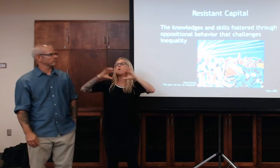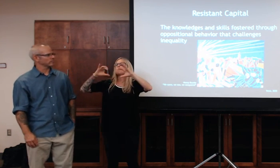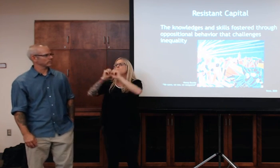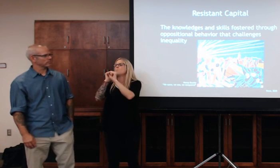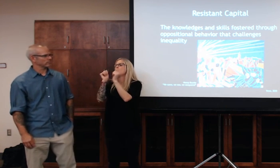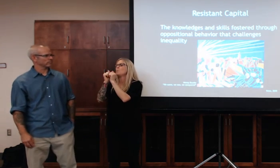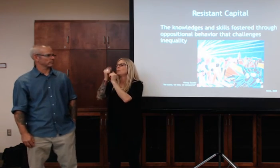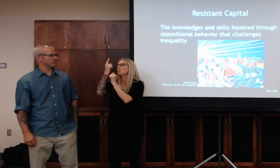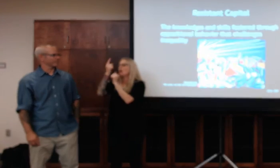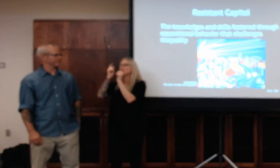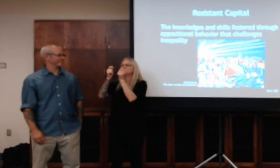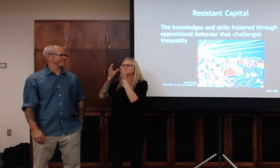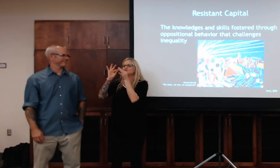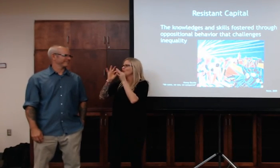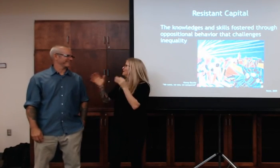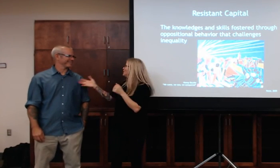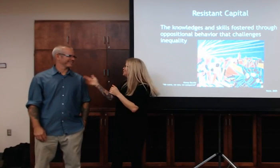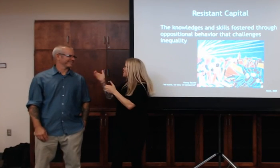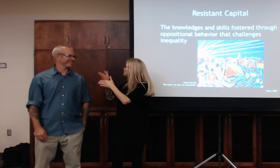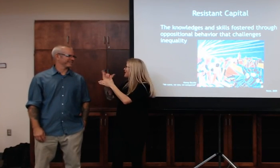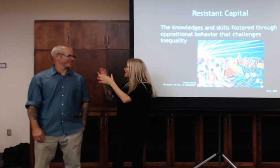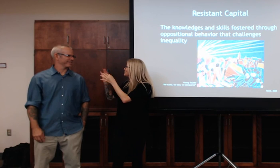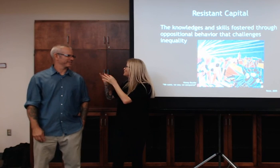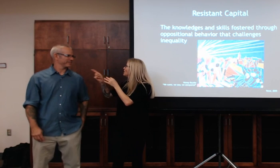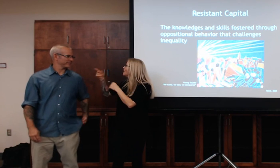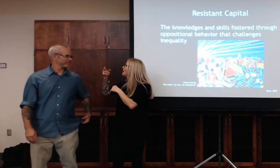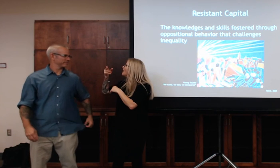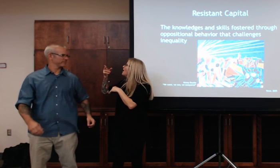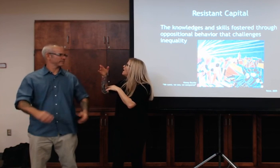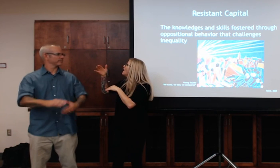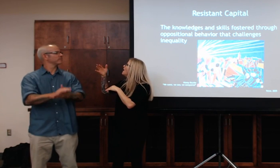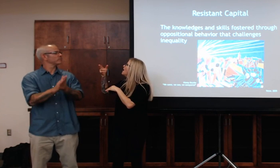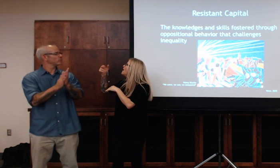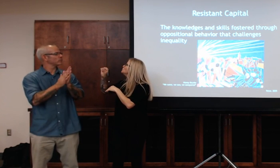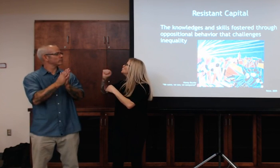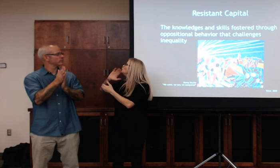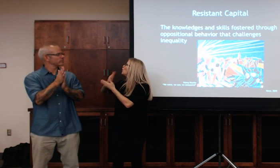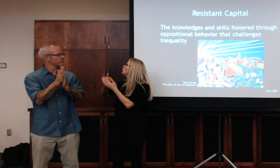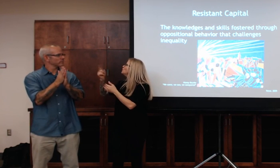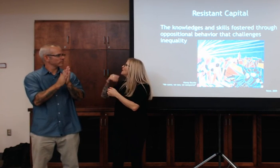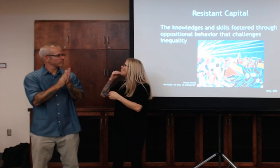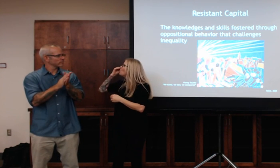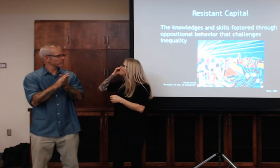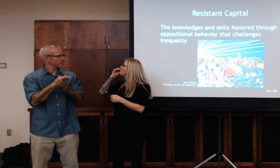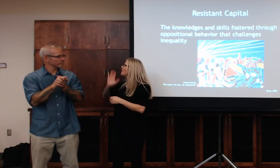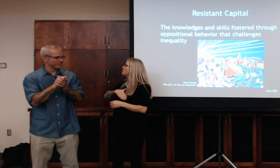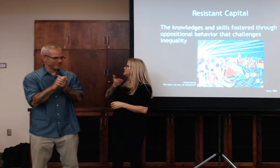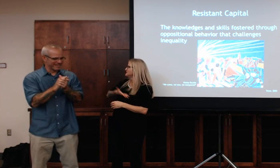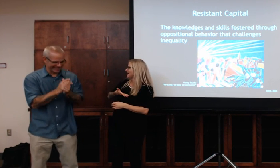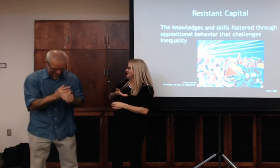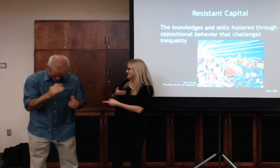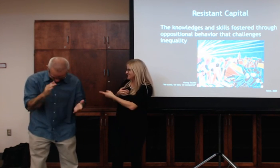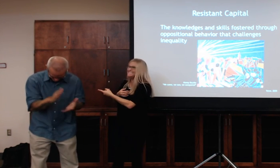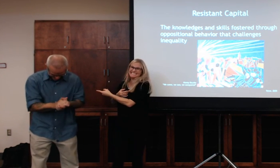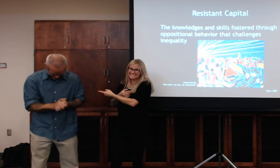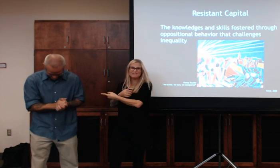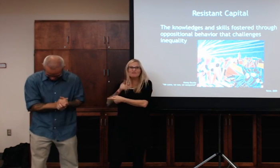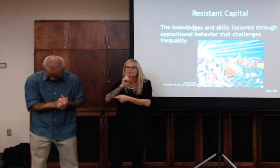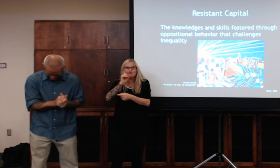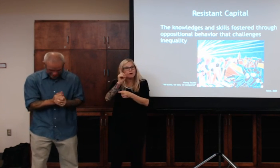Now, just in a nutshell with a quick story, do you want to share that story of daughter coming home from high school upset?